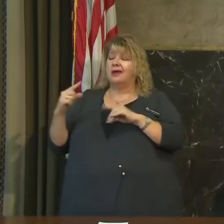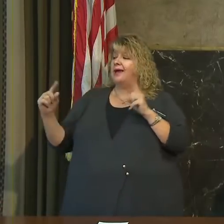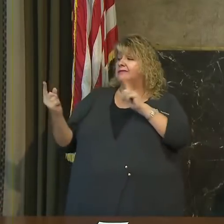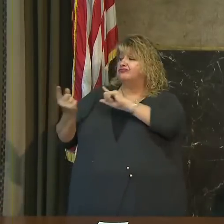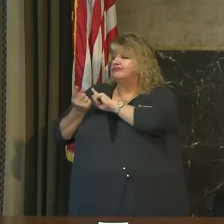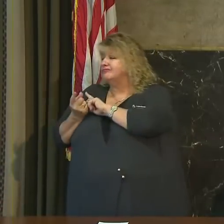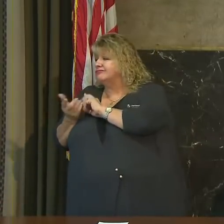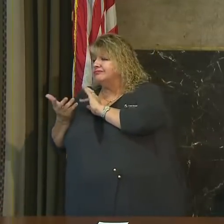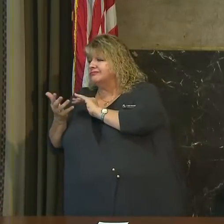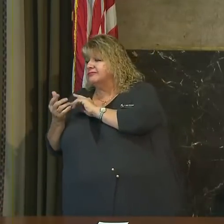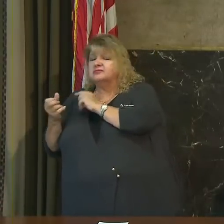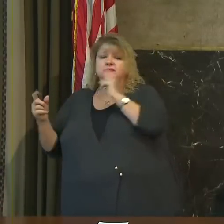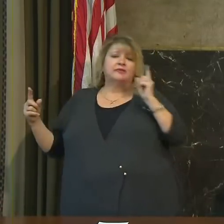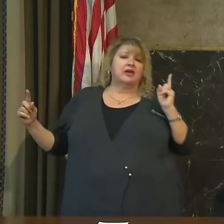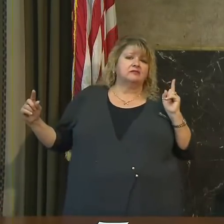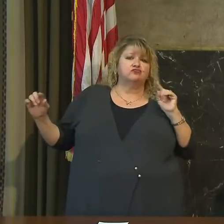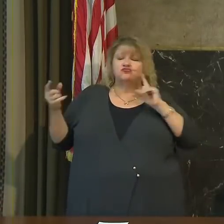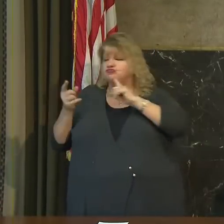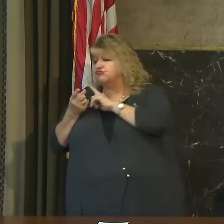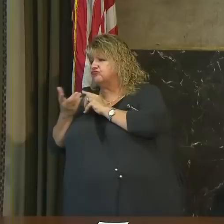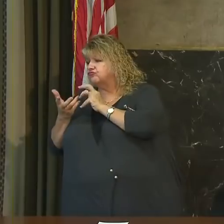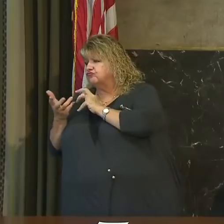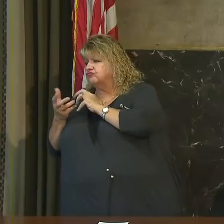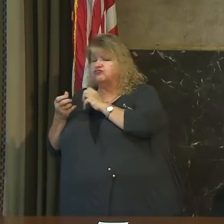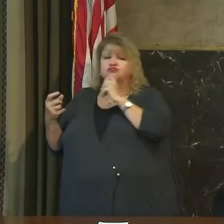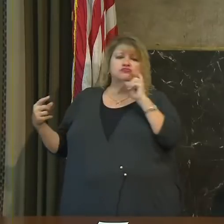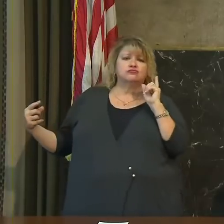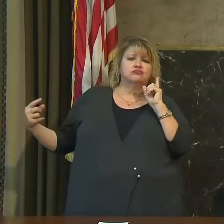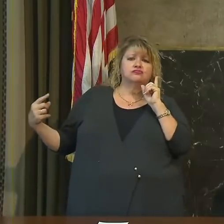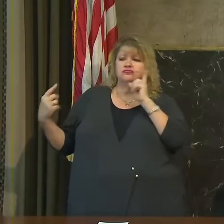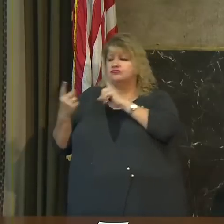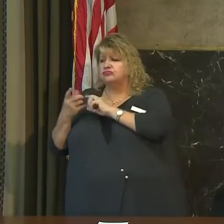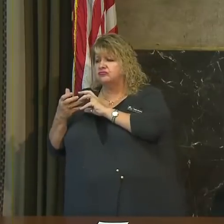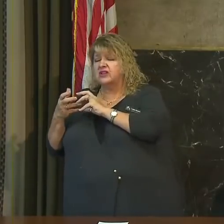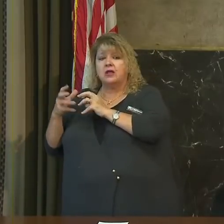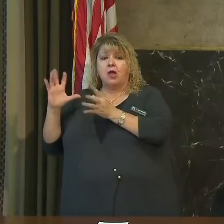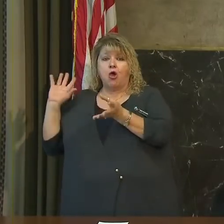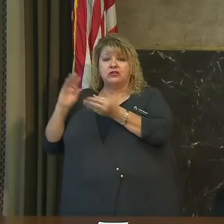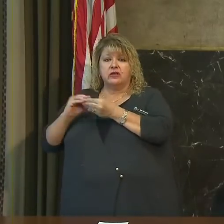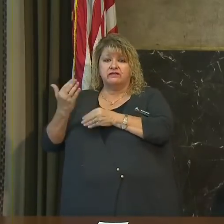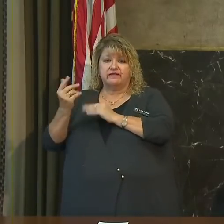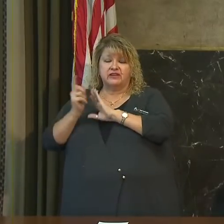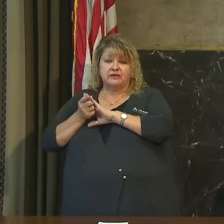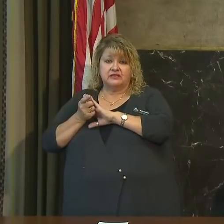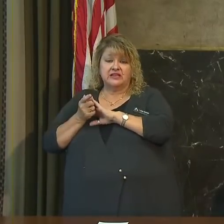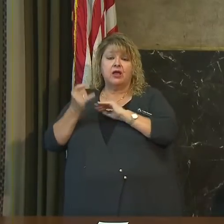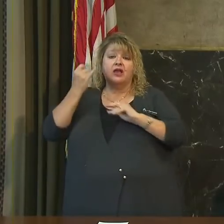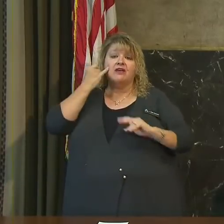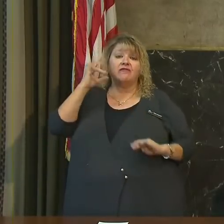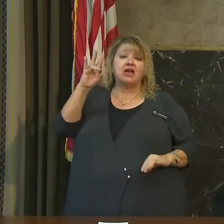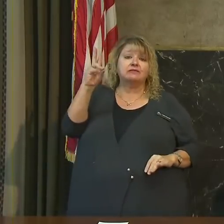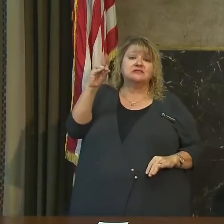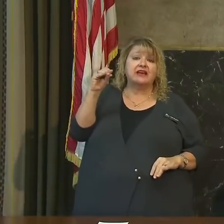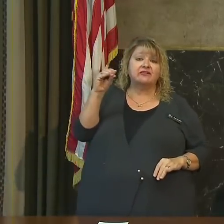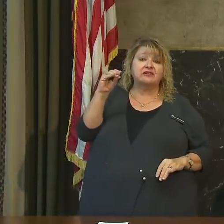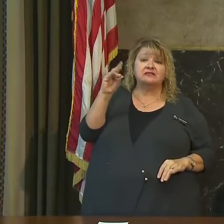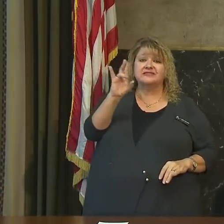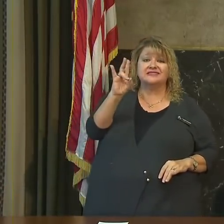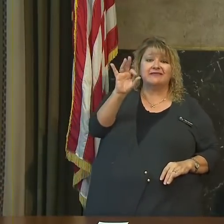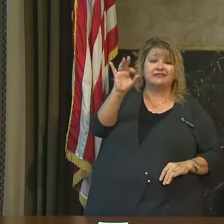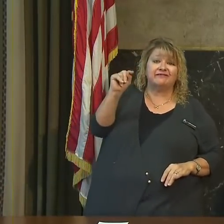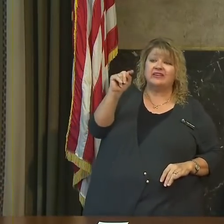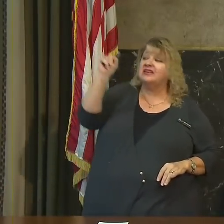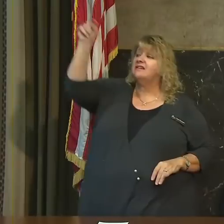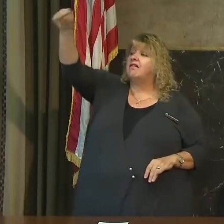firm guideline like that, it's not black and white. It doesn't mean that if you're 7 feet from someone, you're 100% protected. So when